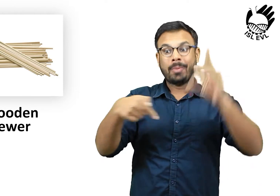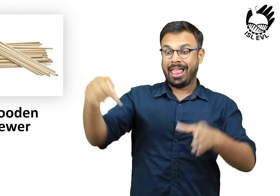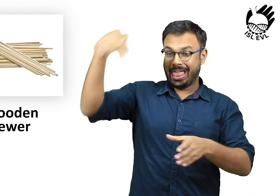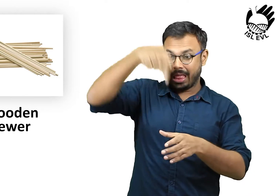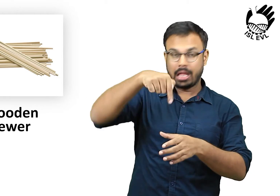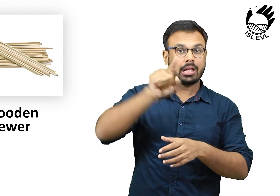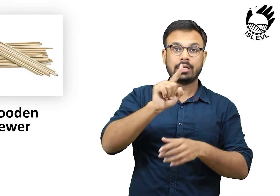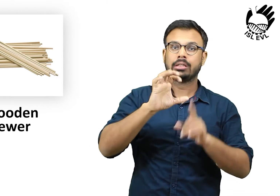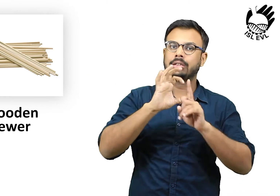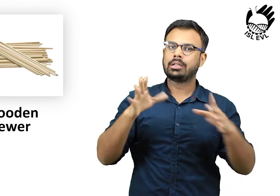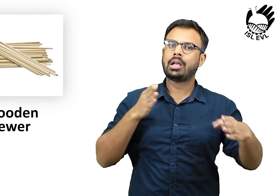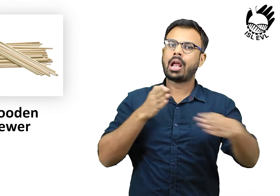Filter paper.